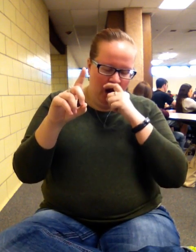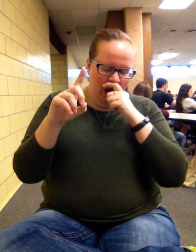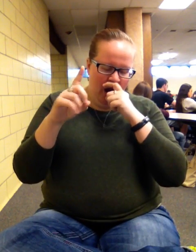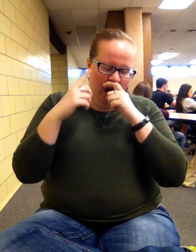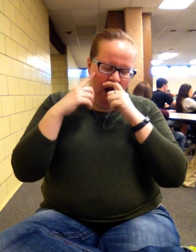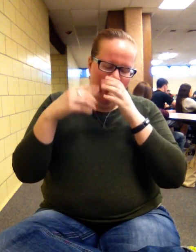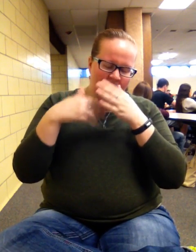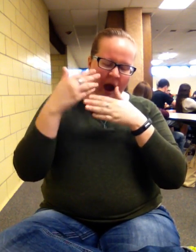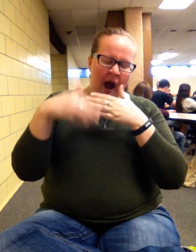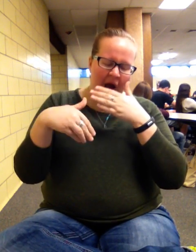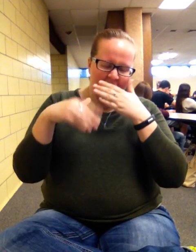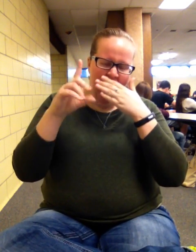dividend.